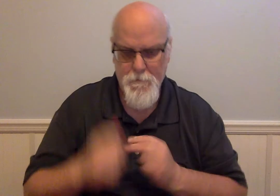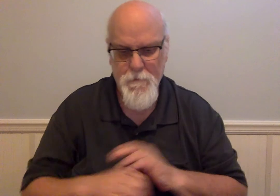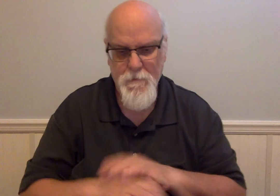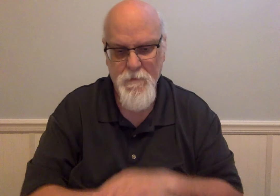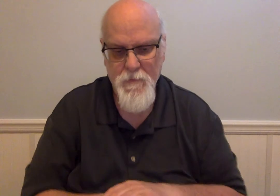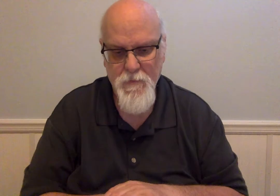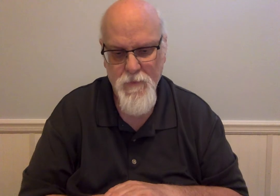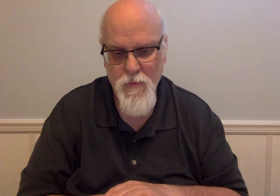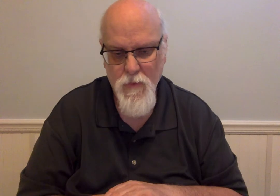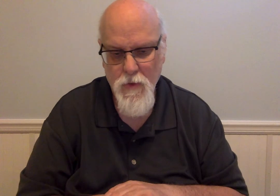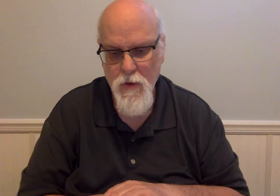Both.